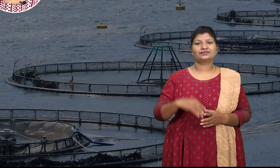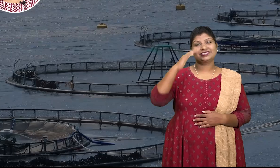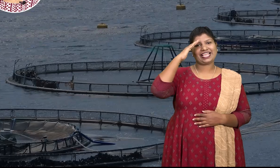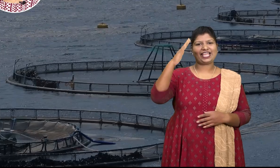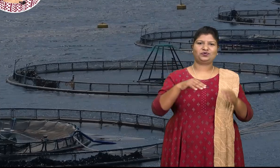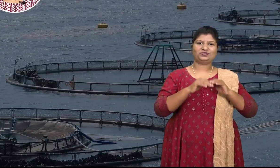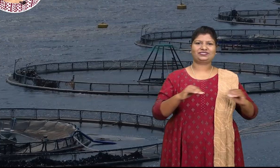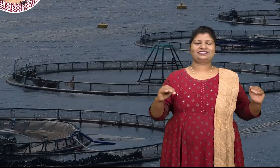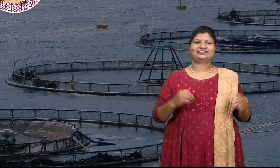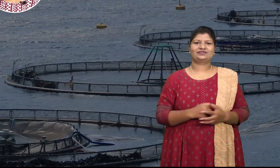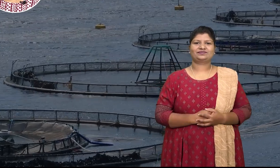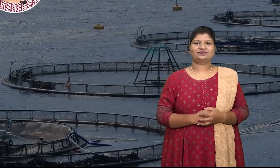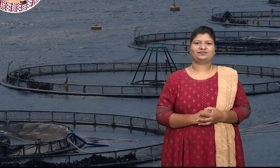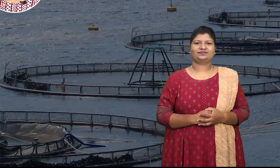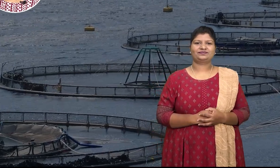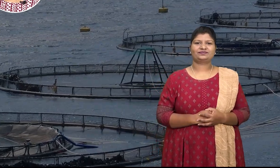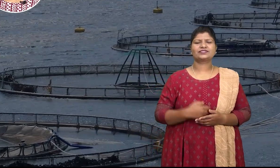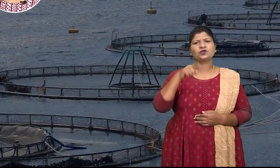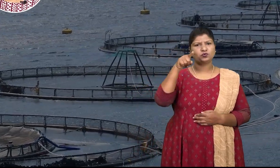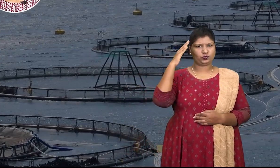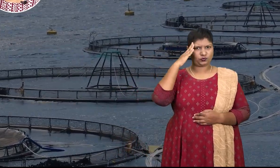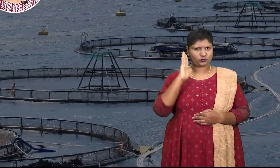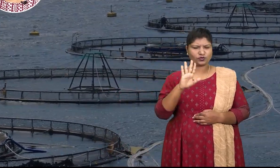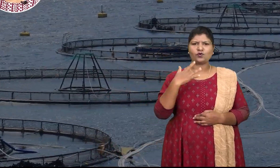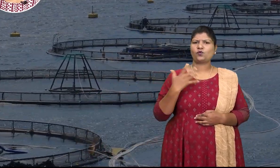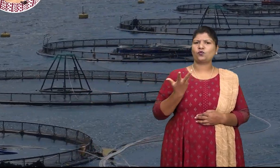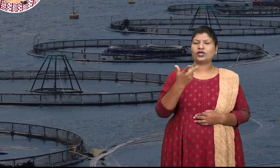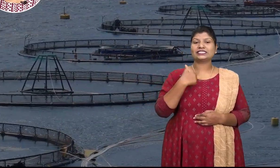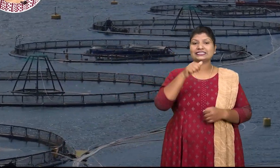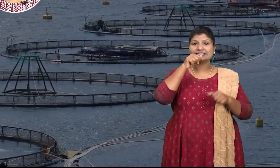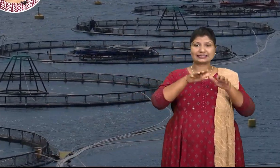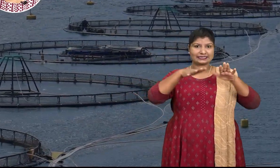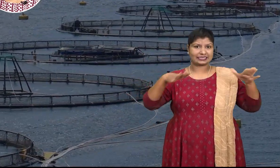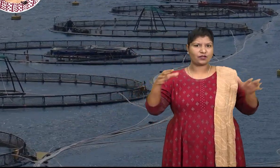Hello children! Do you know what is seafood?